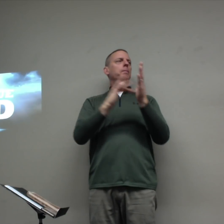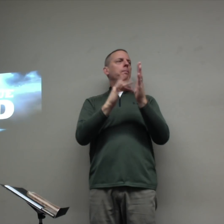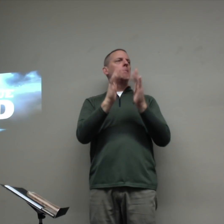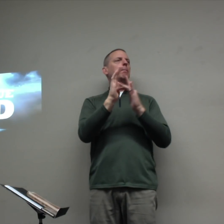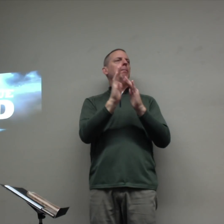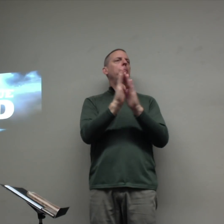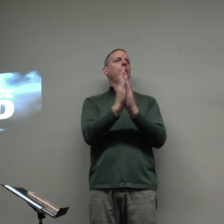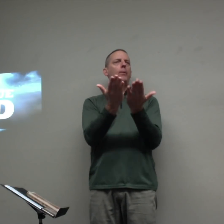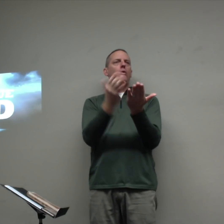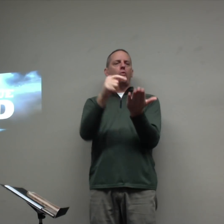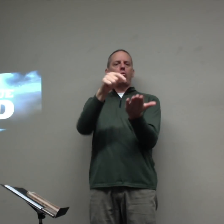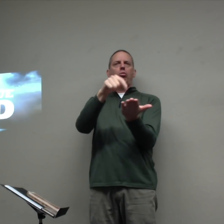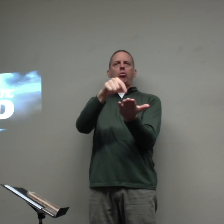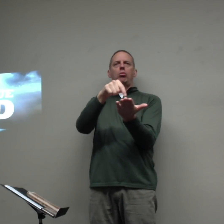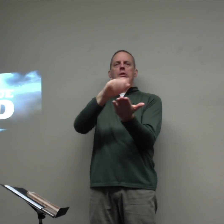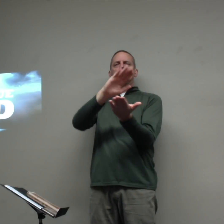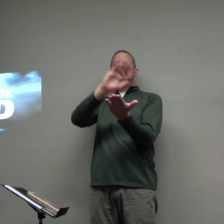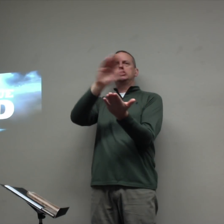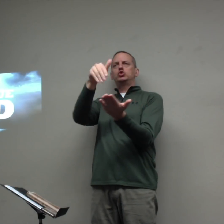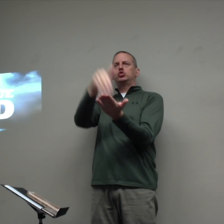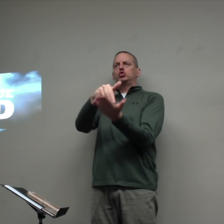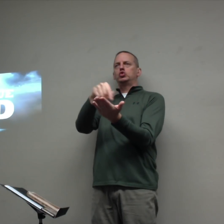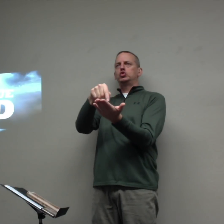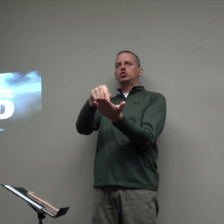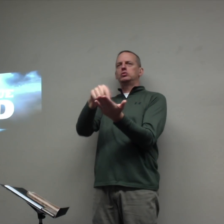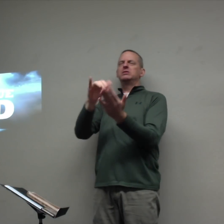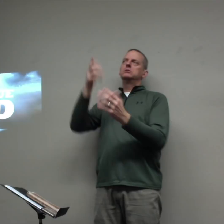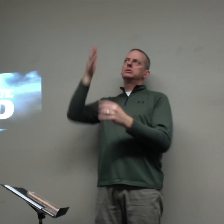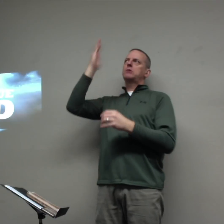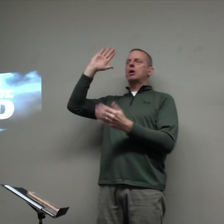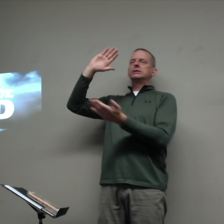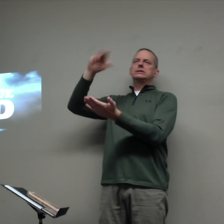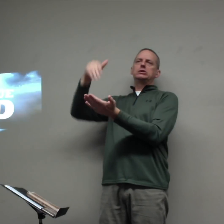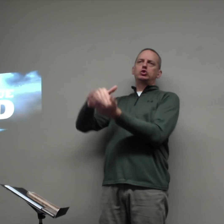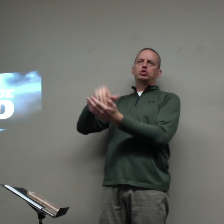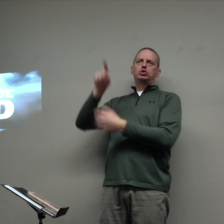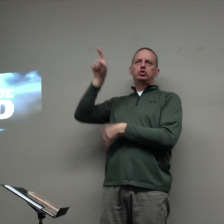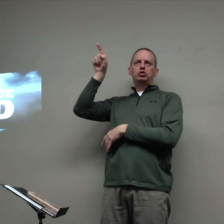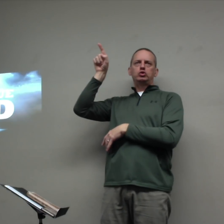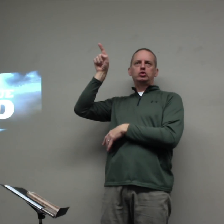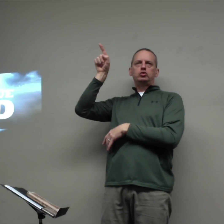More of the gospel. There's been more gospel centered, more God